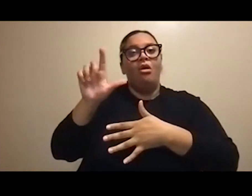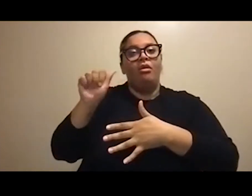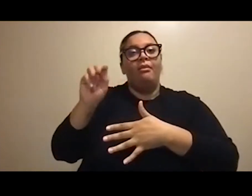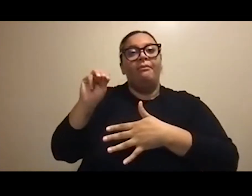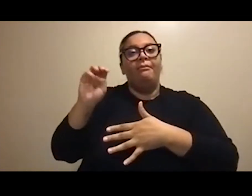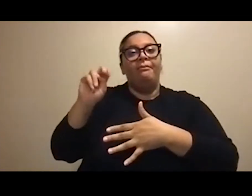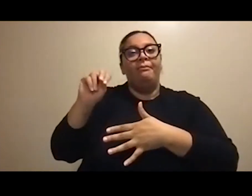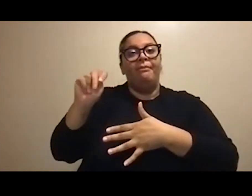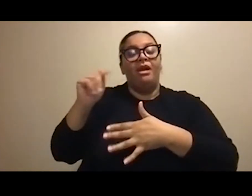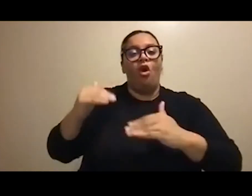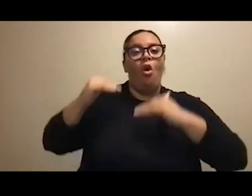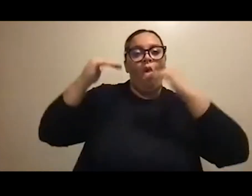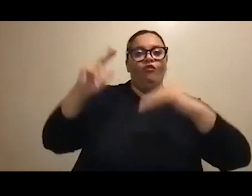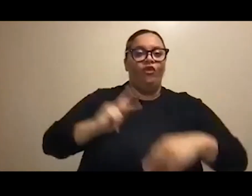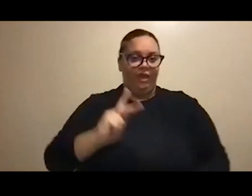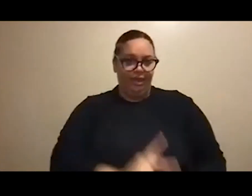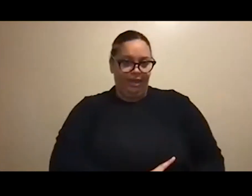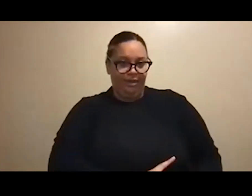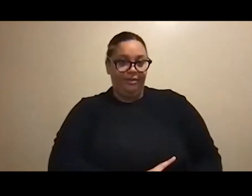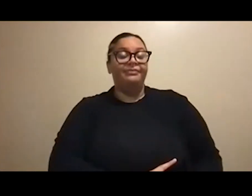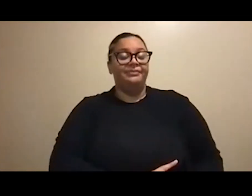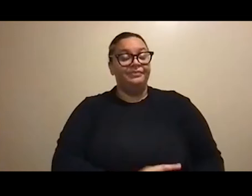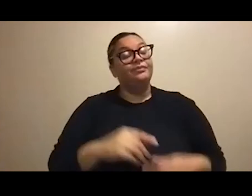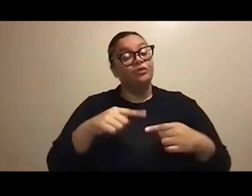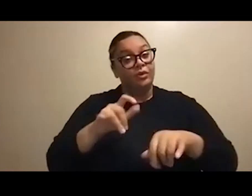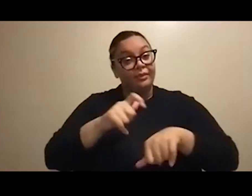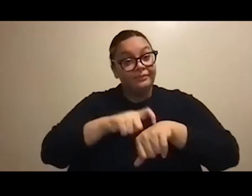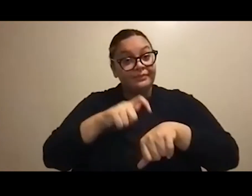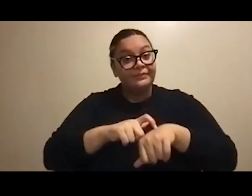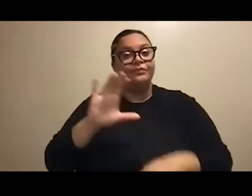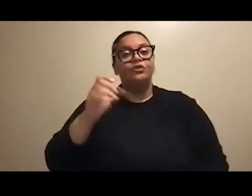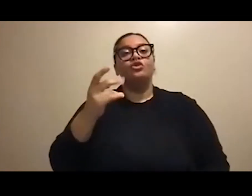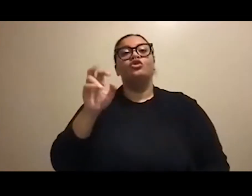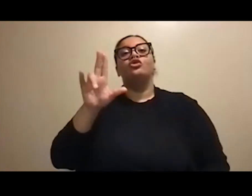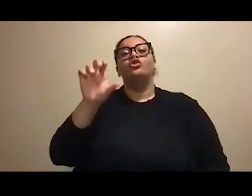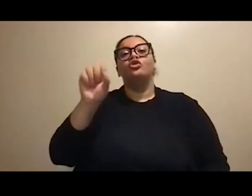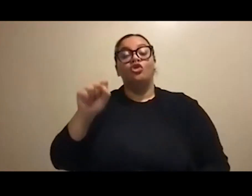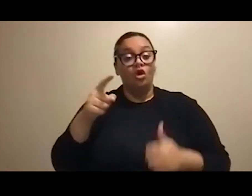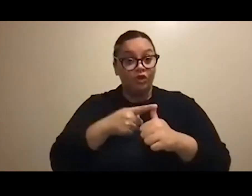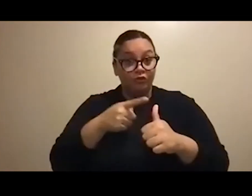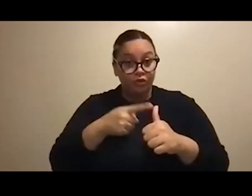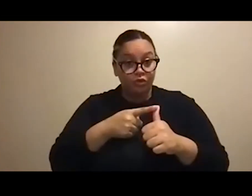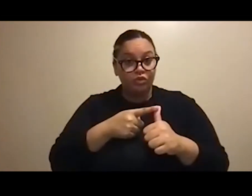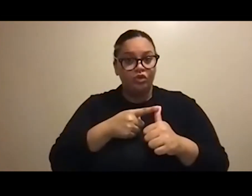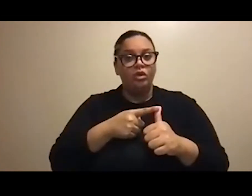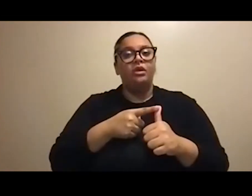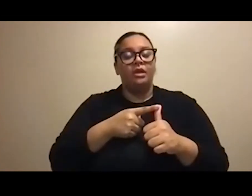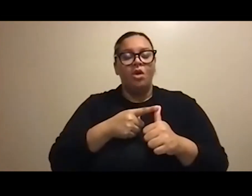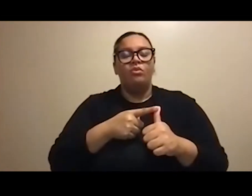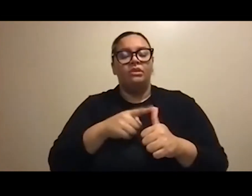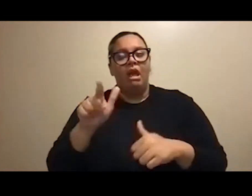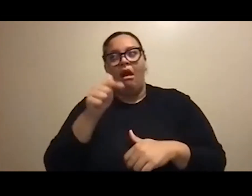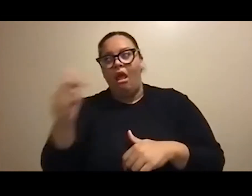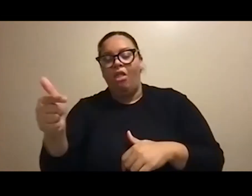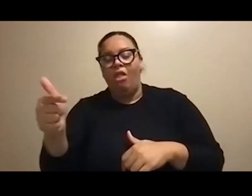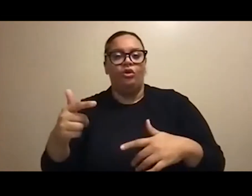Prior to 1649 and Charles I's execution was another powerful statement of